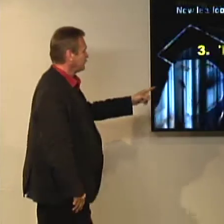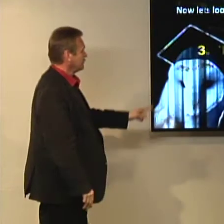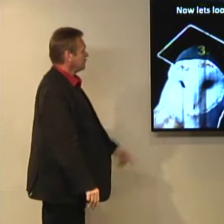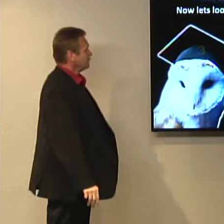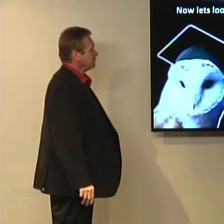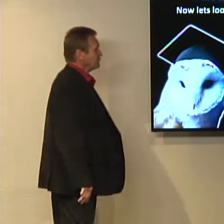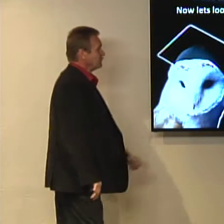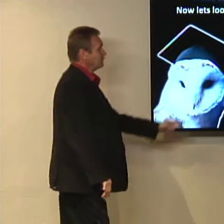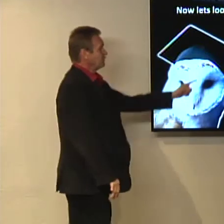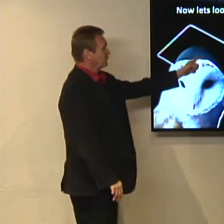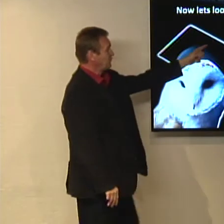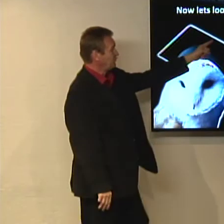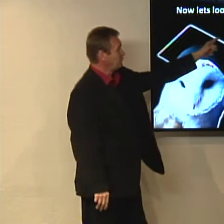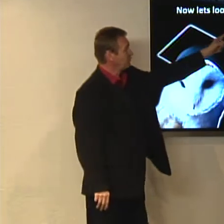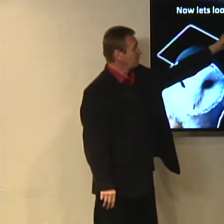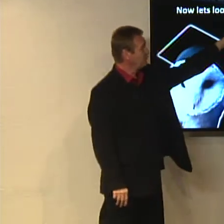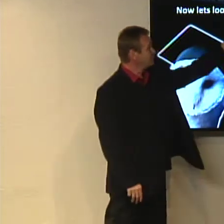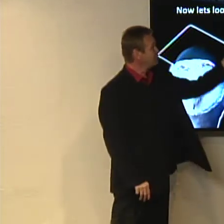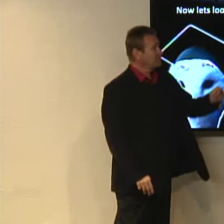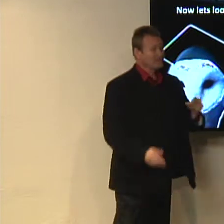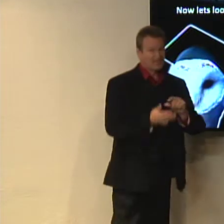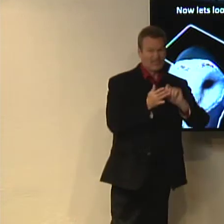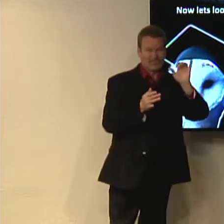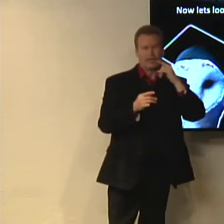verses 17 and 18.